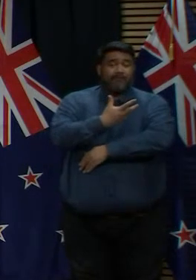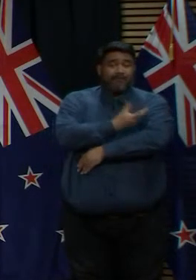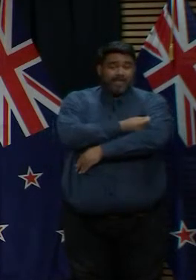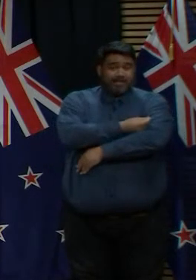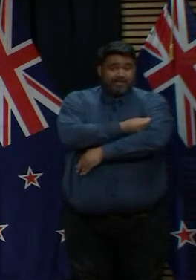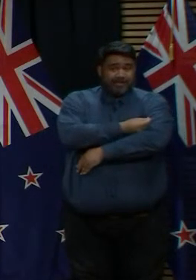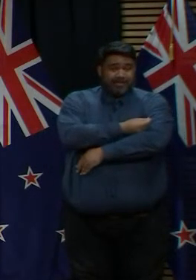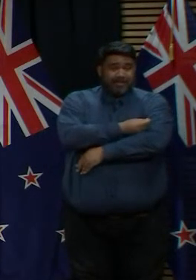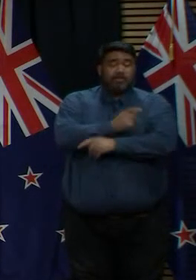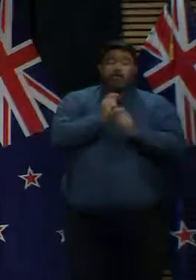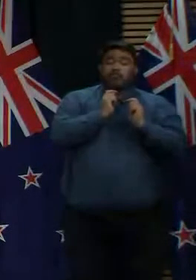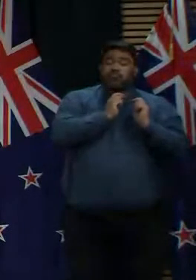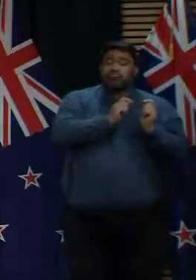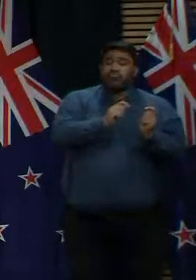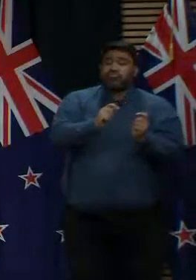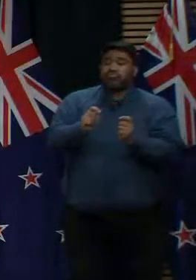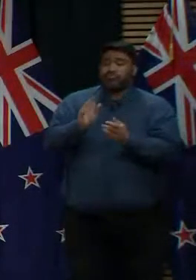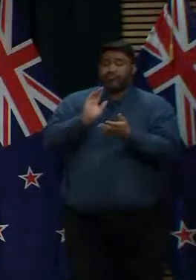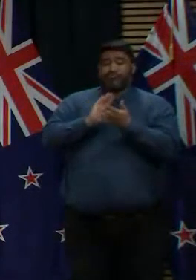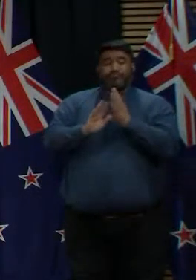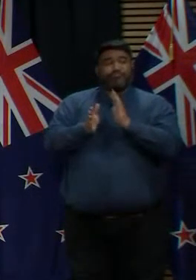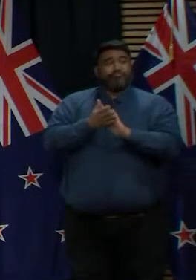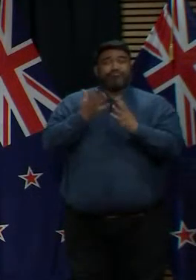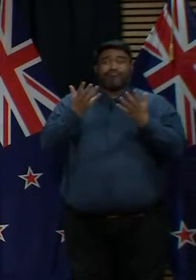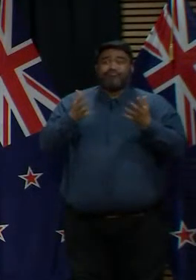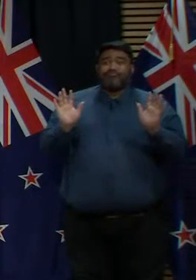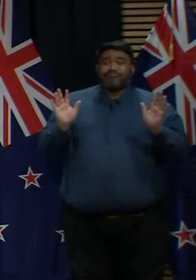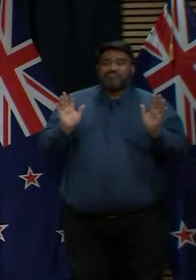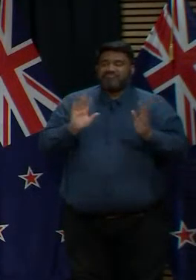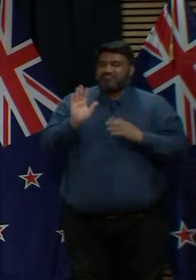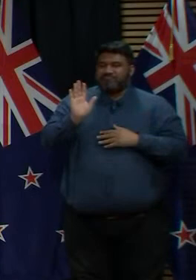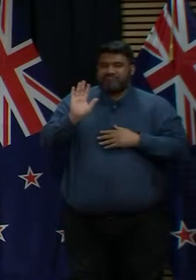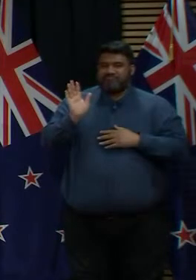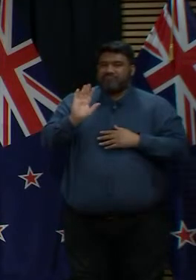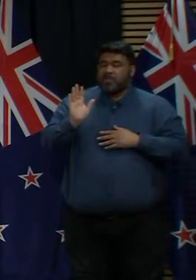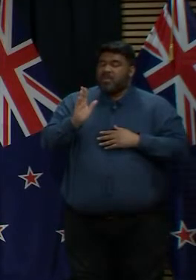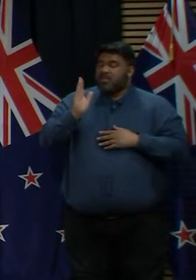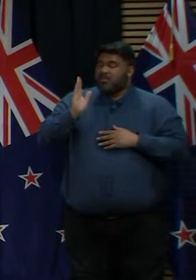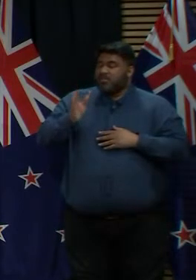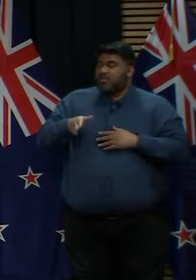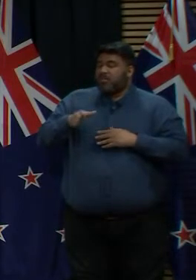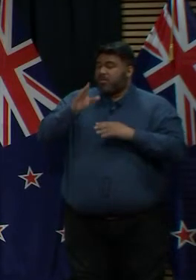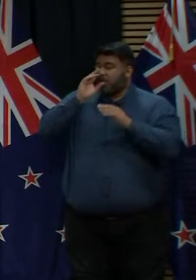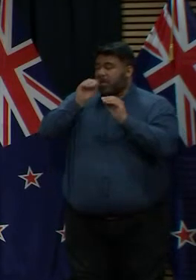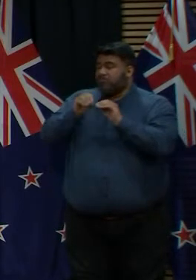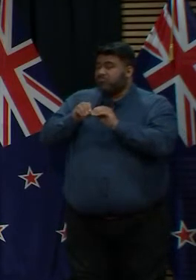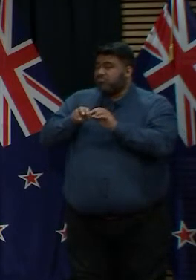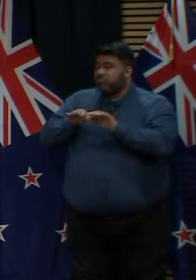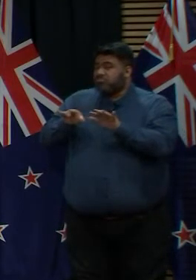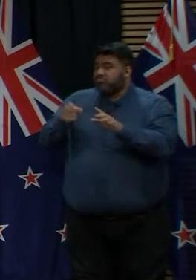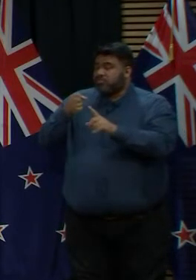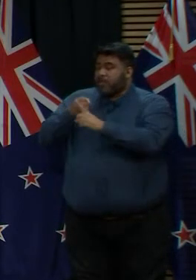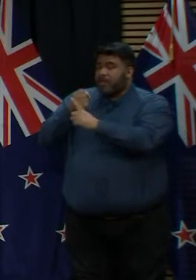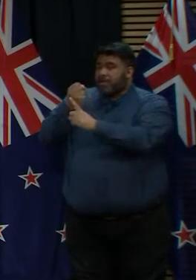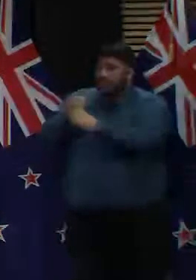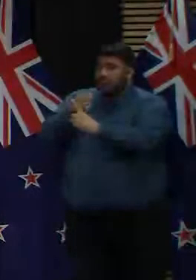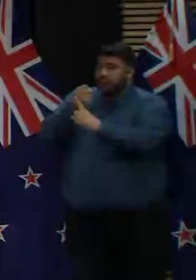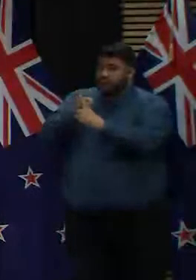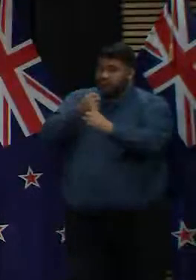vaccines and nothing else, and there is an outbreak in New Zealand, it could still lead to quite widespread outbreaks